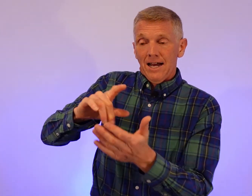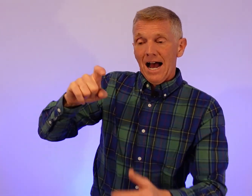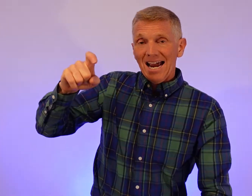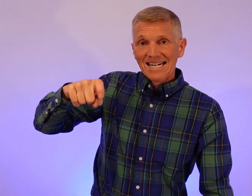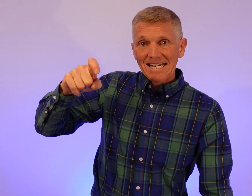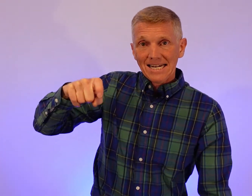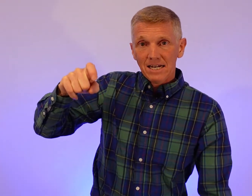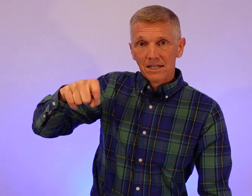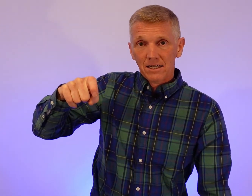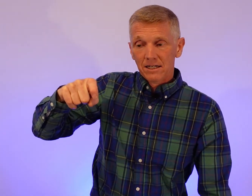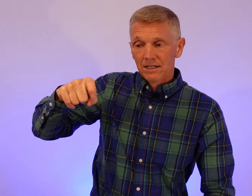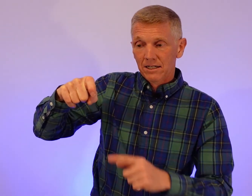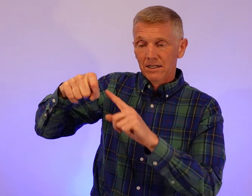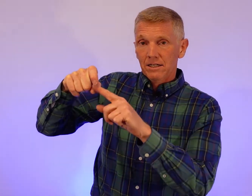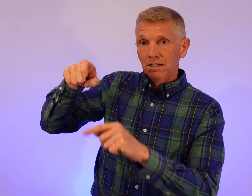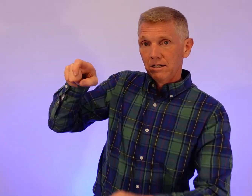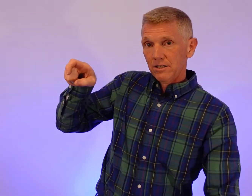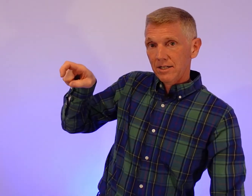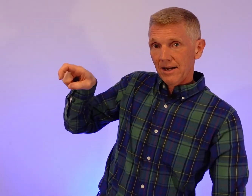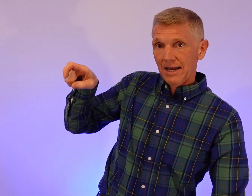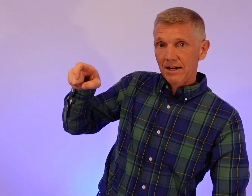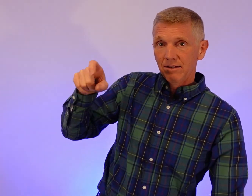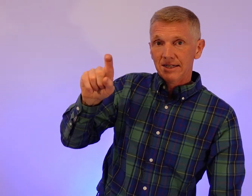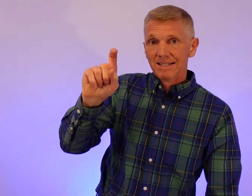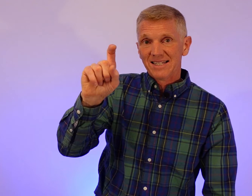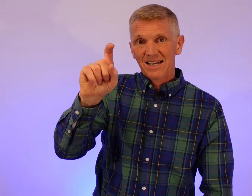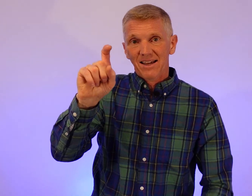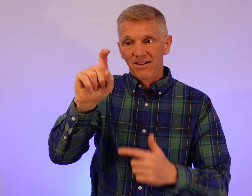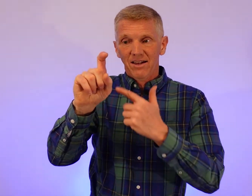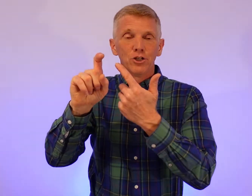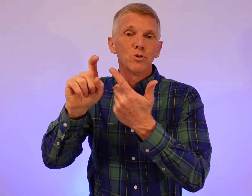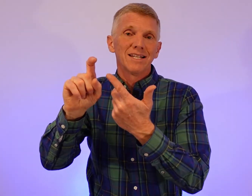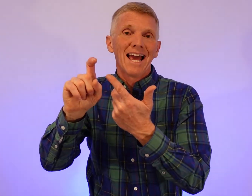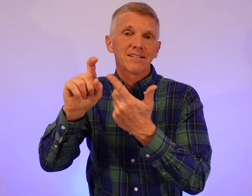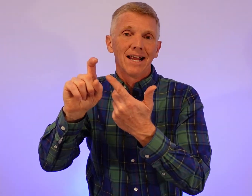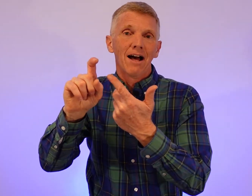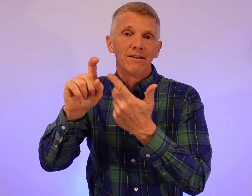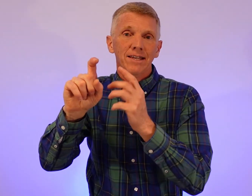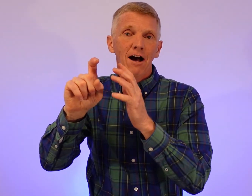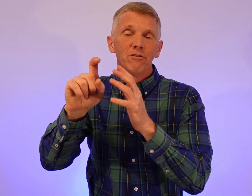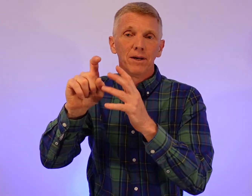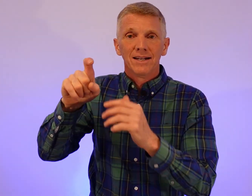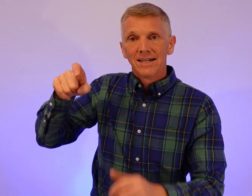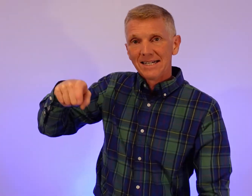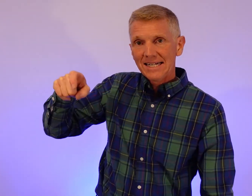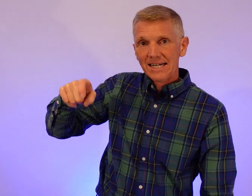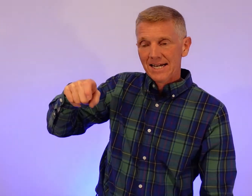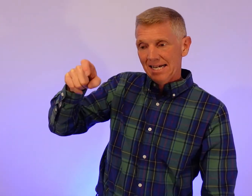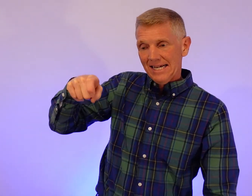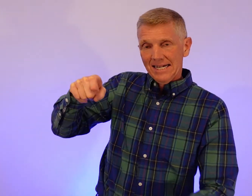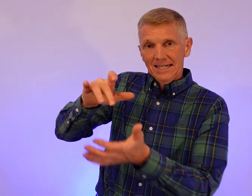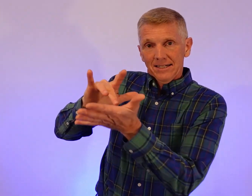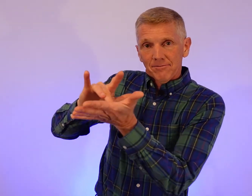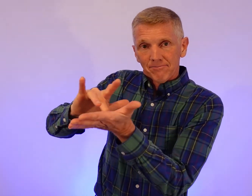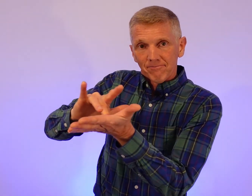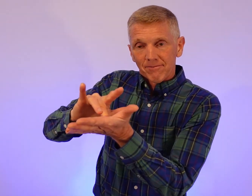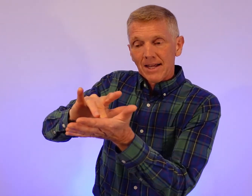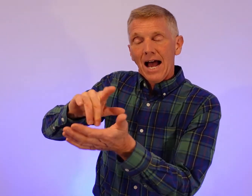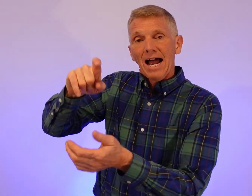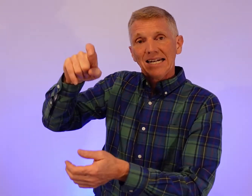I need. See that hand? This is this, use an X in the alphabet, need. I